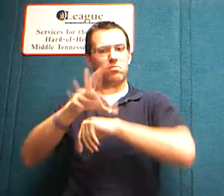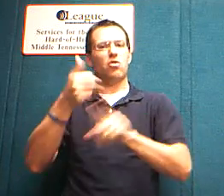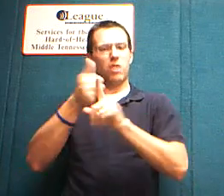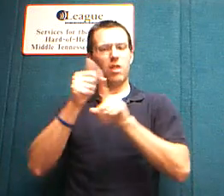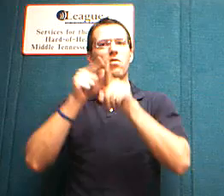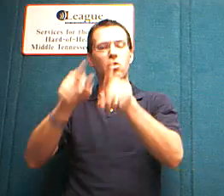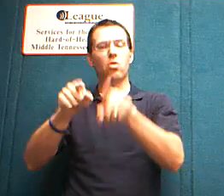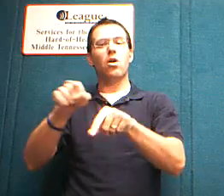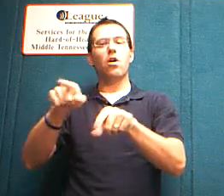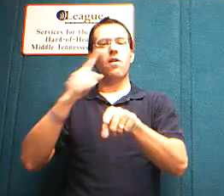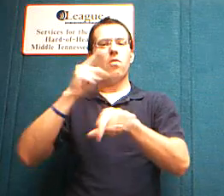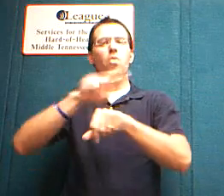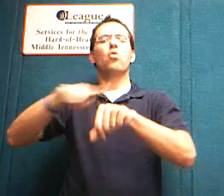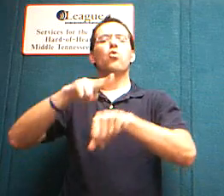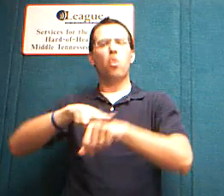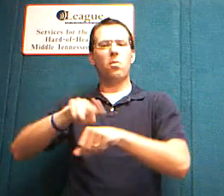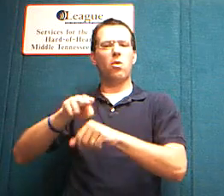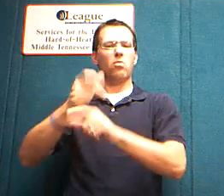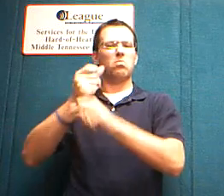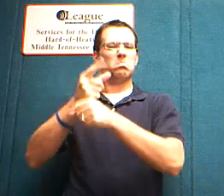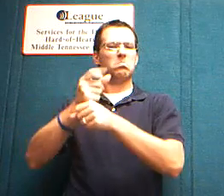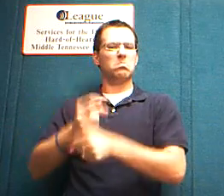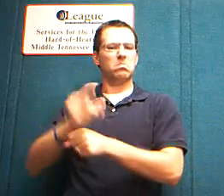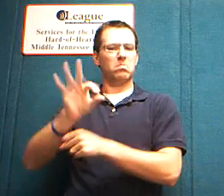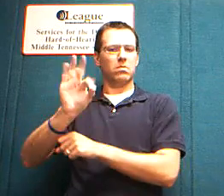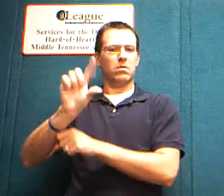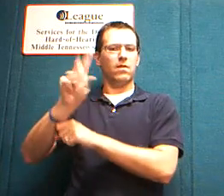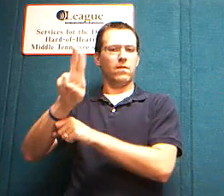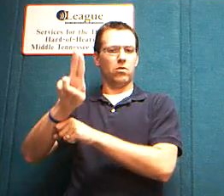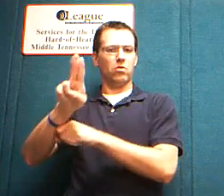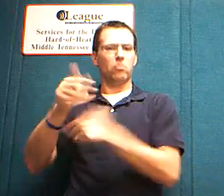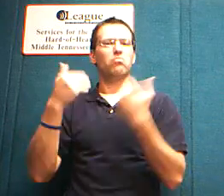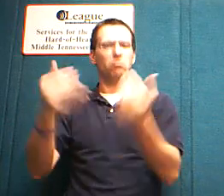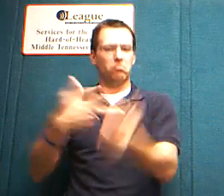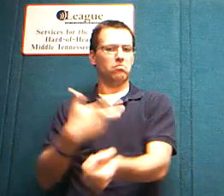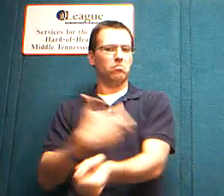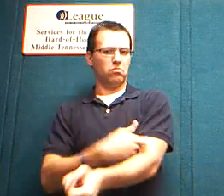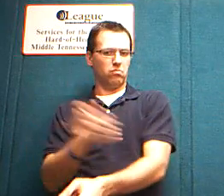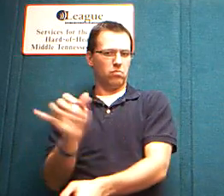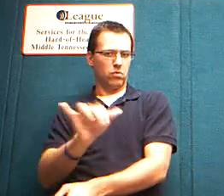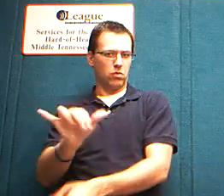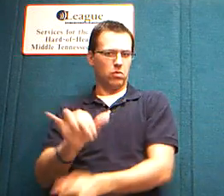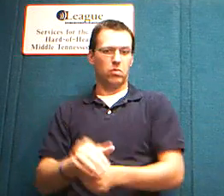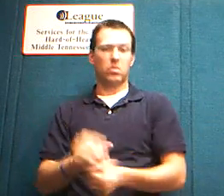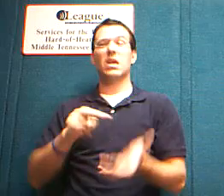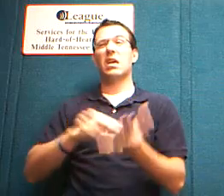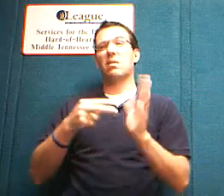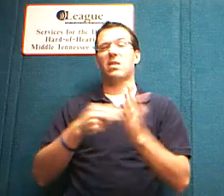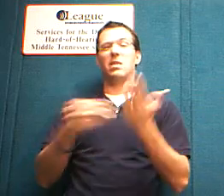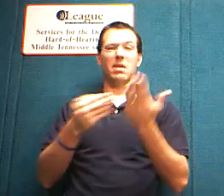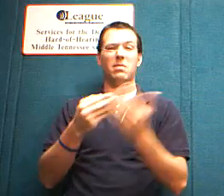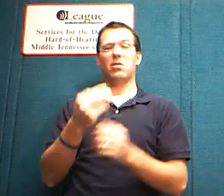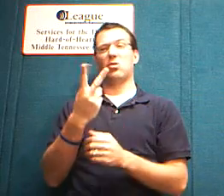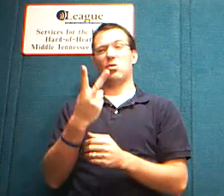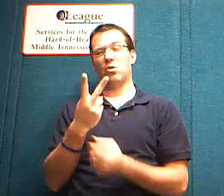vaccinated. There are ways to protect your health from the flu, and you should teach